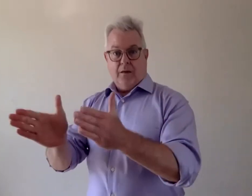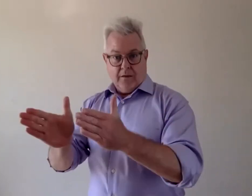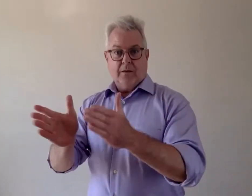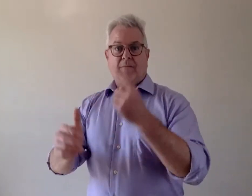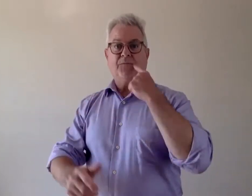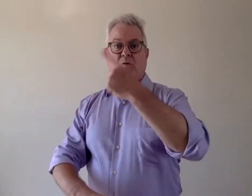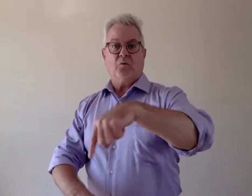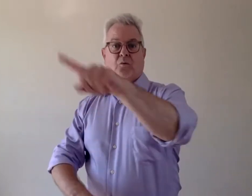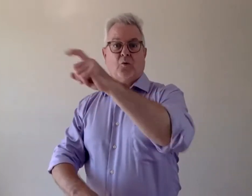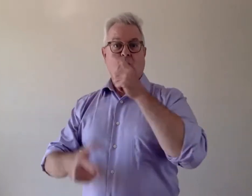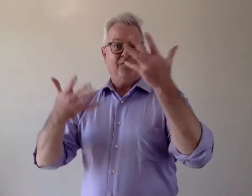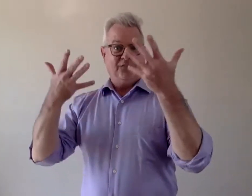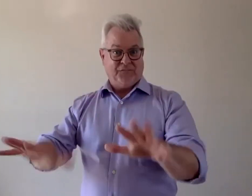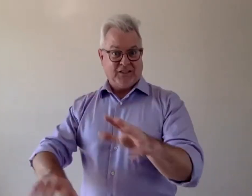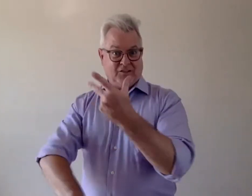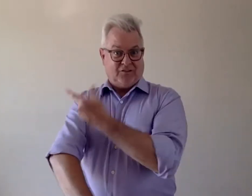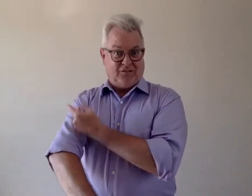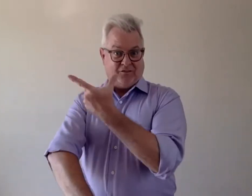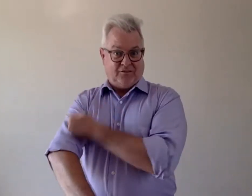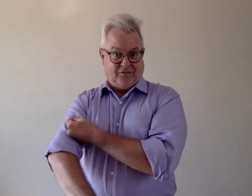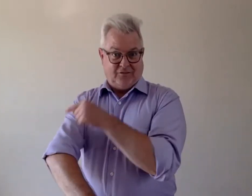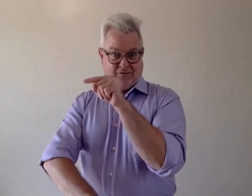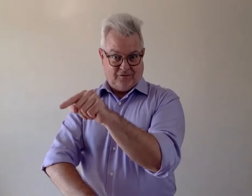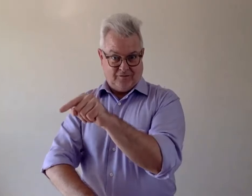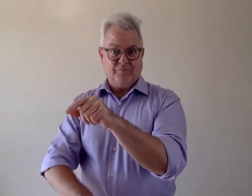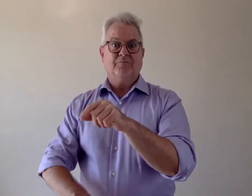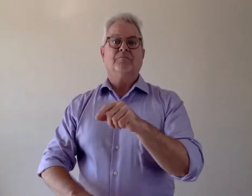So now, to those of you who are fully vaccinated,